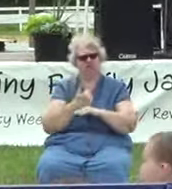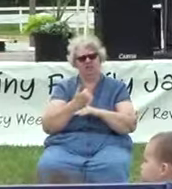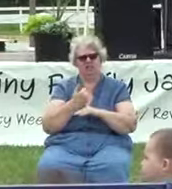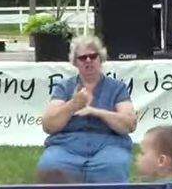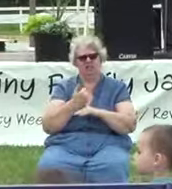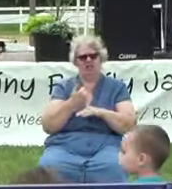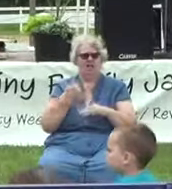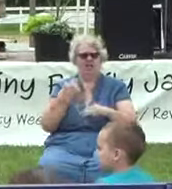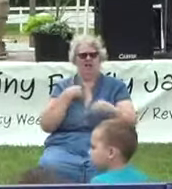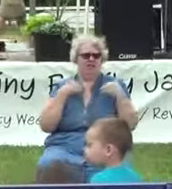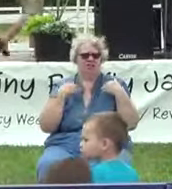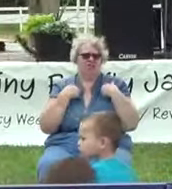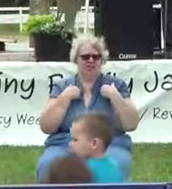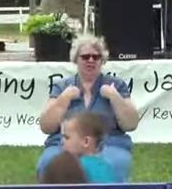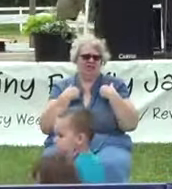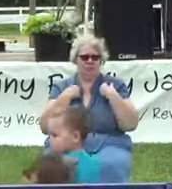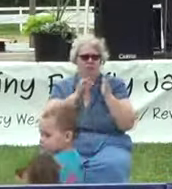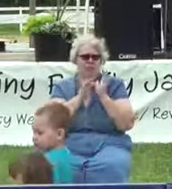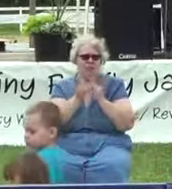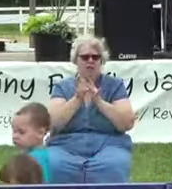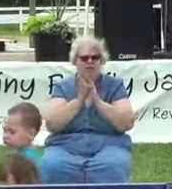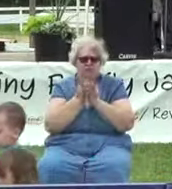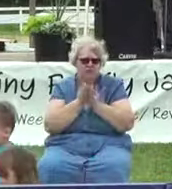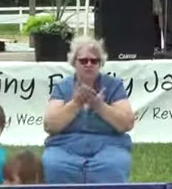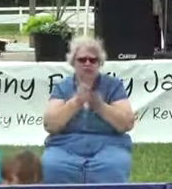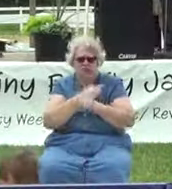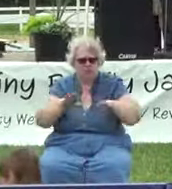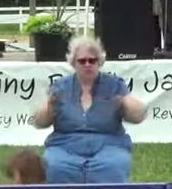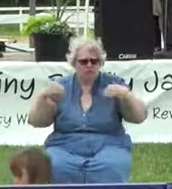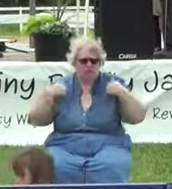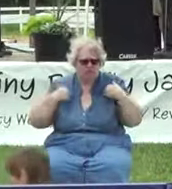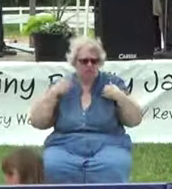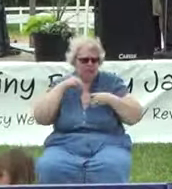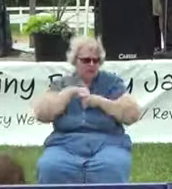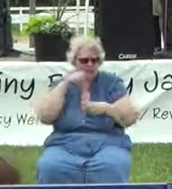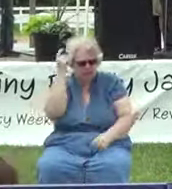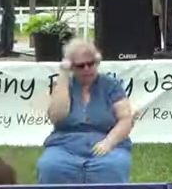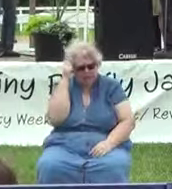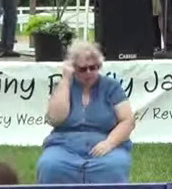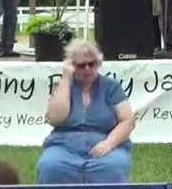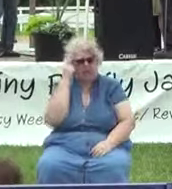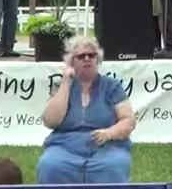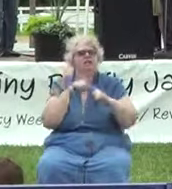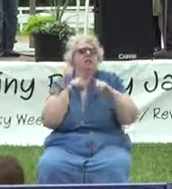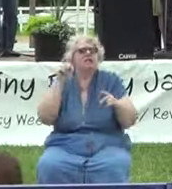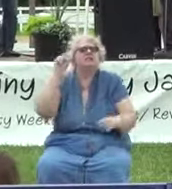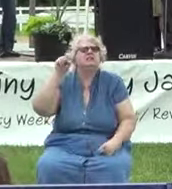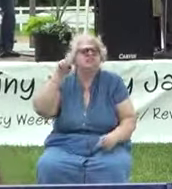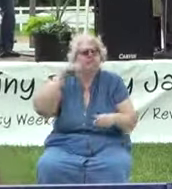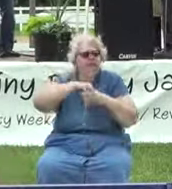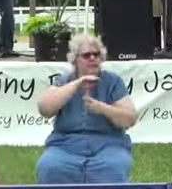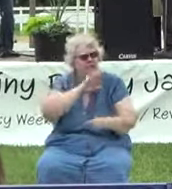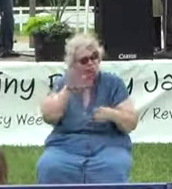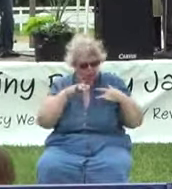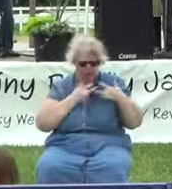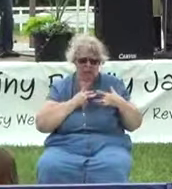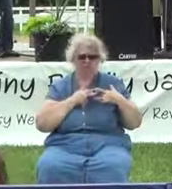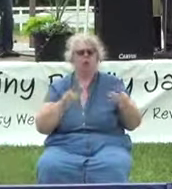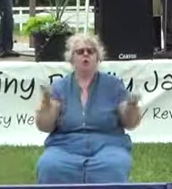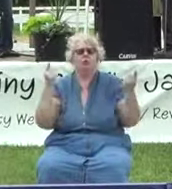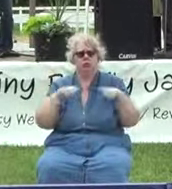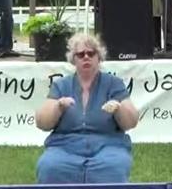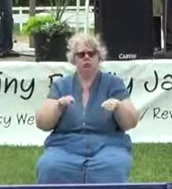scripture. It's not in my mind. It doesn't need to be in your mind. It needs to be in your heart. And when you became a born-again believer, when